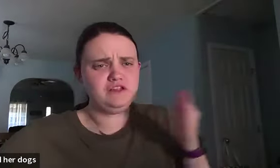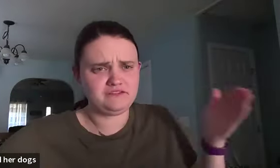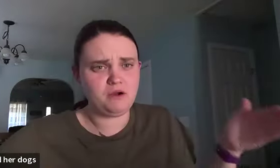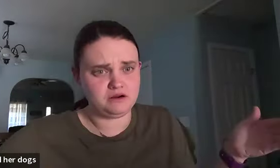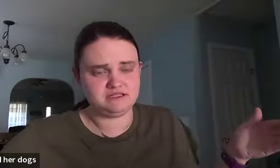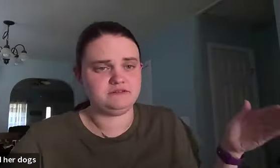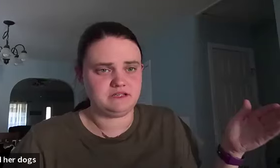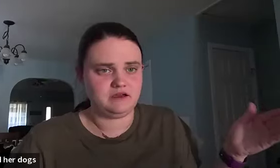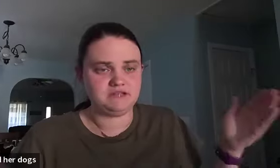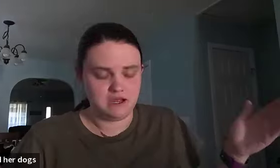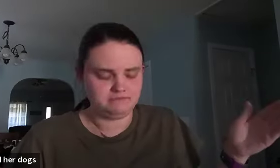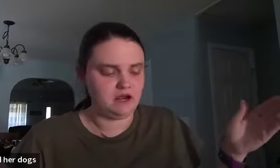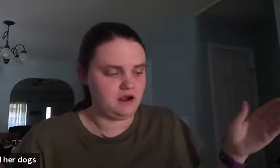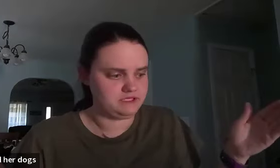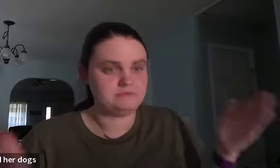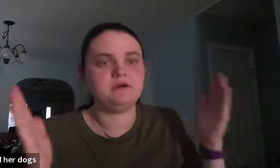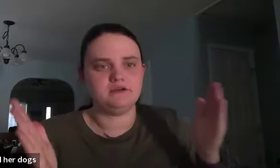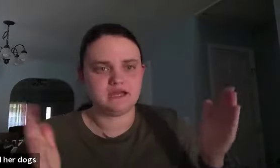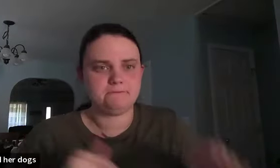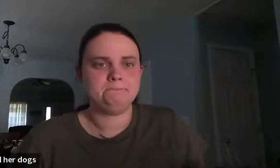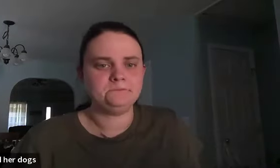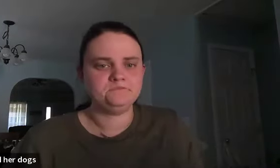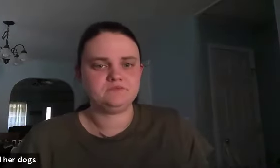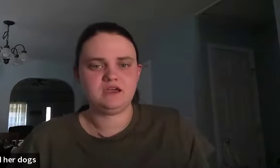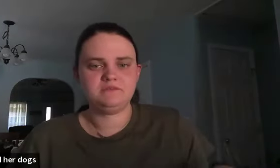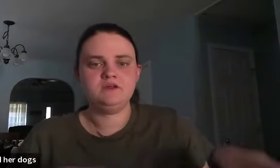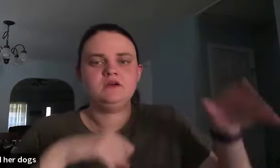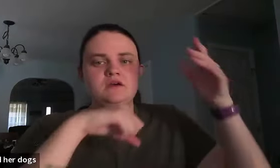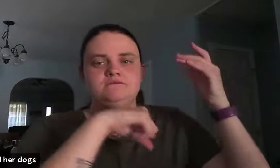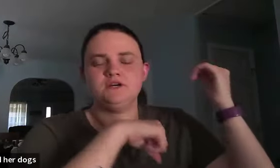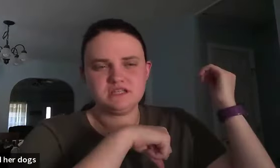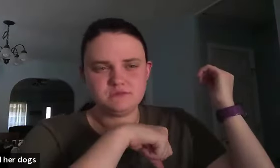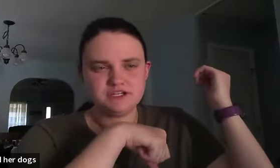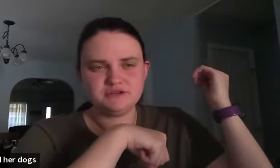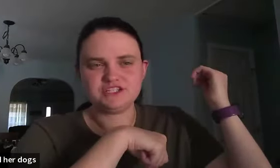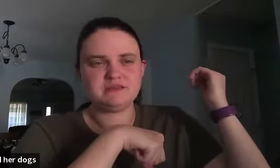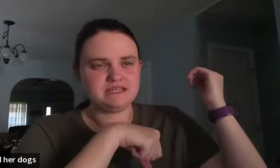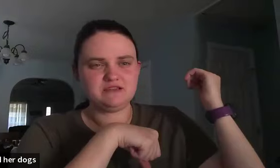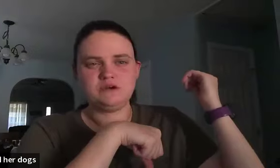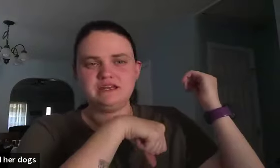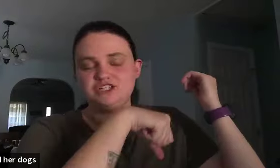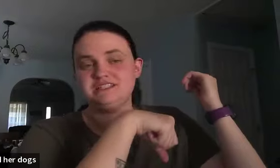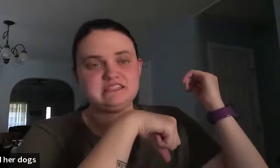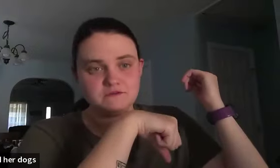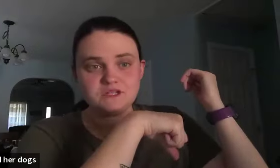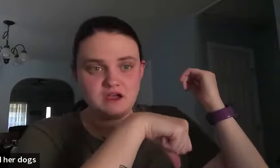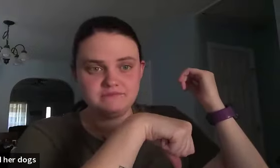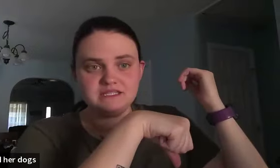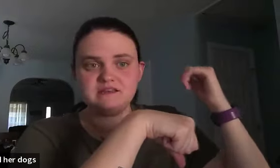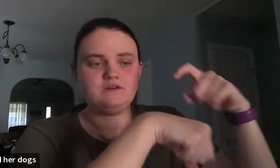look at the parts of time, not of a time, of time. Okay. First time we're going to do is just the basic one. It's just the sign for time itself.